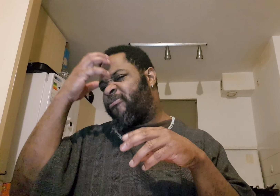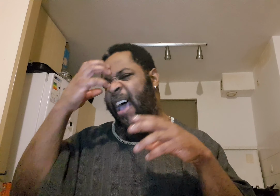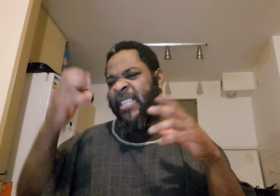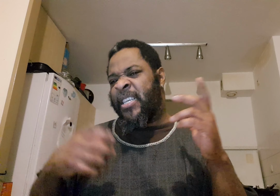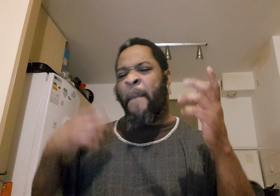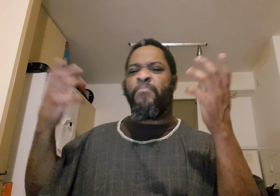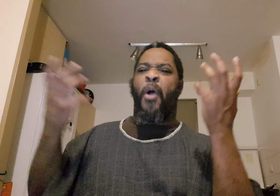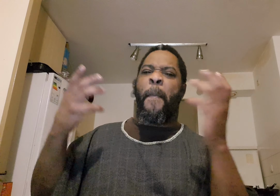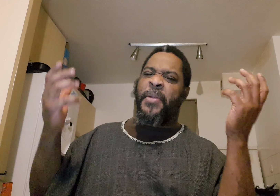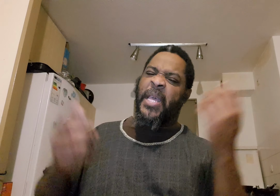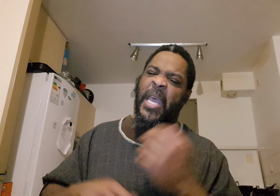stress, problem,